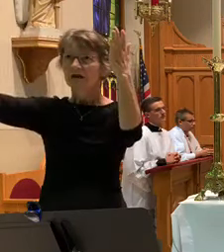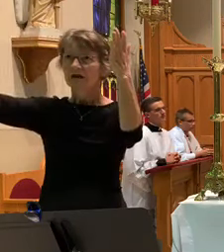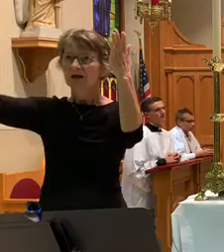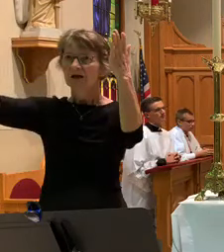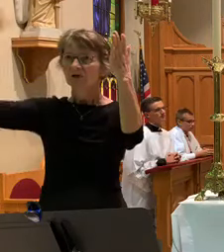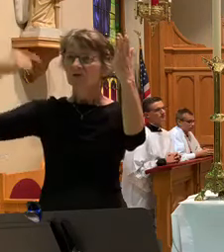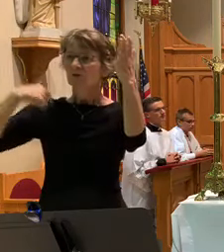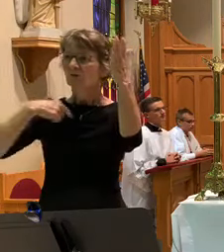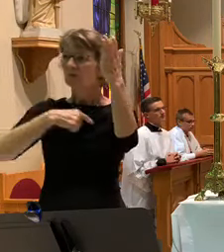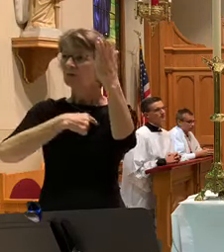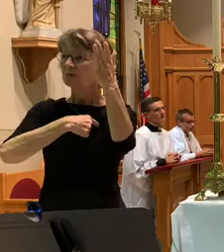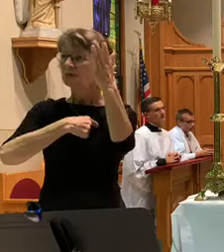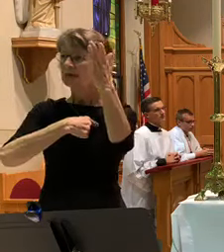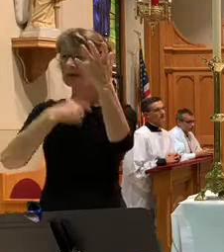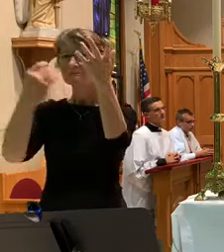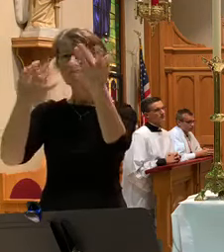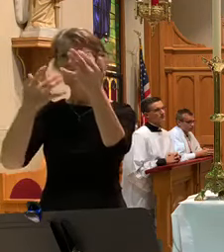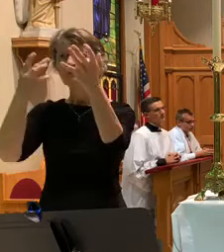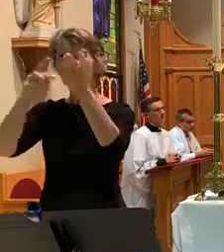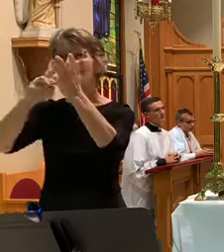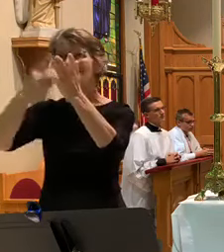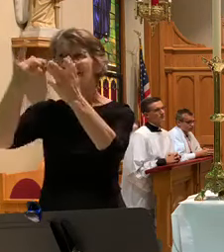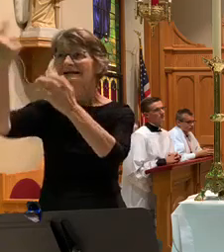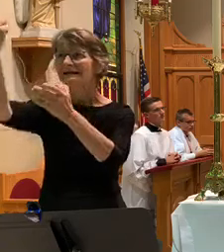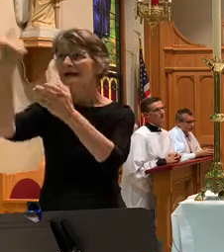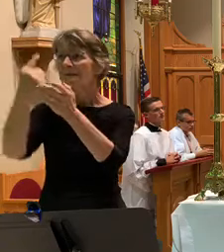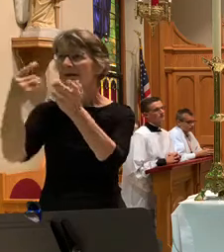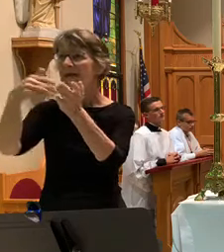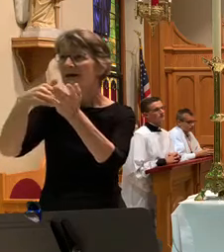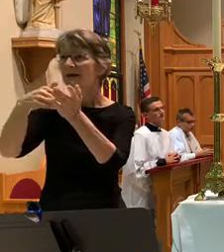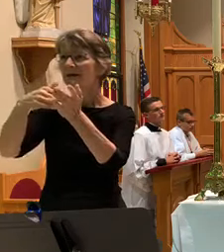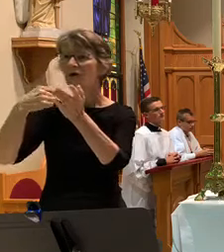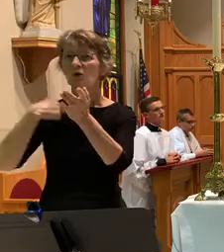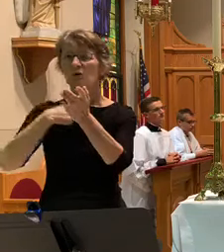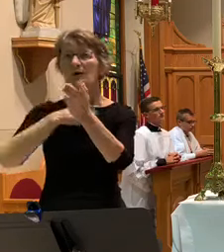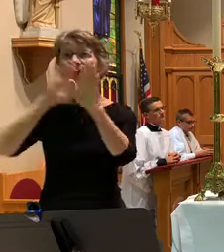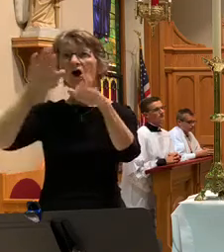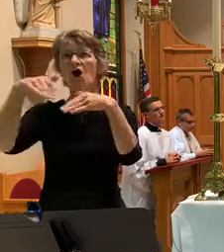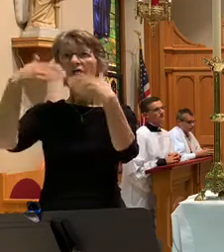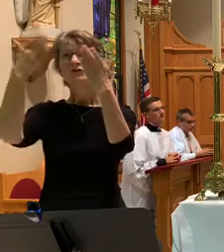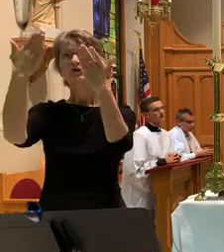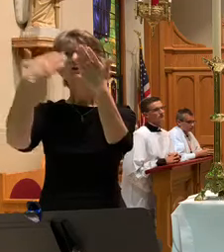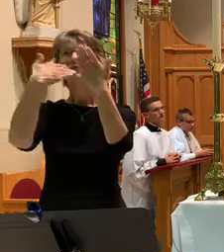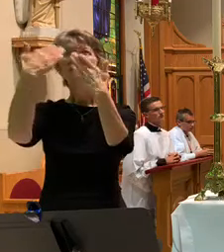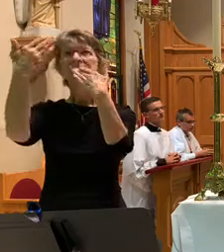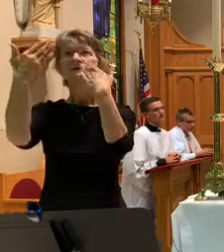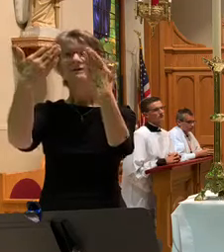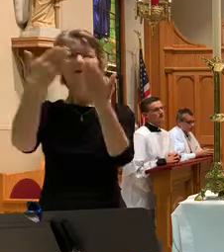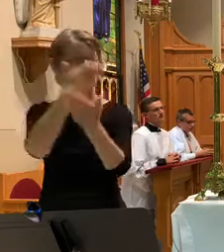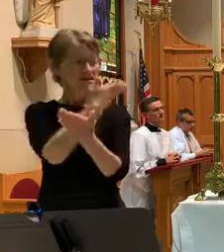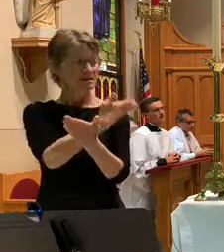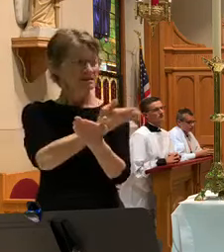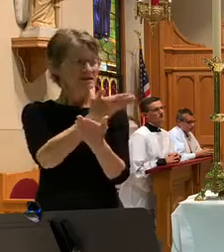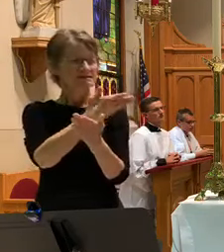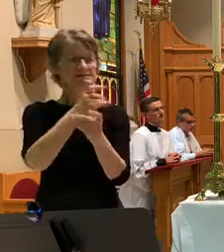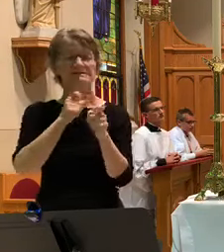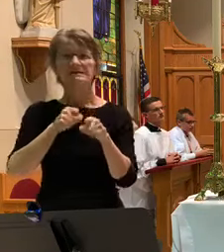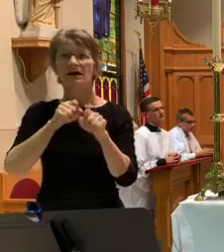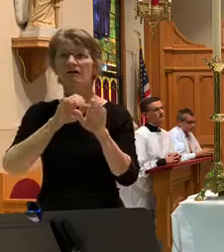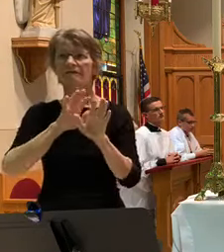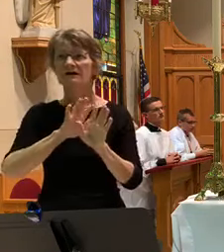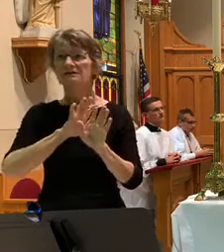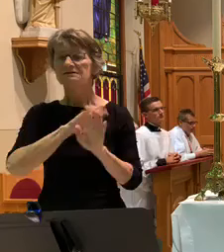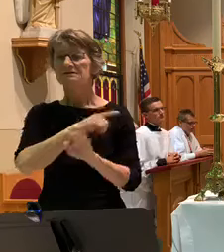heaven, and as we look forward to his second coming, we offer you in thanksgiving this holy and living